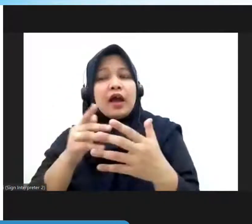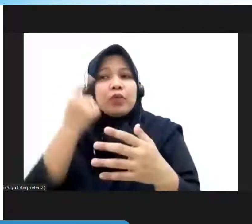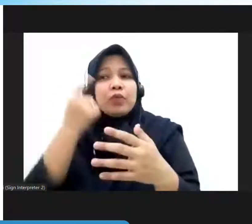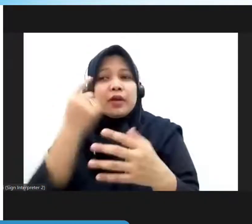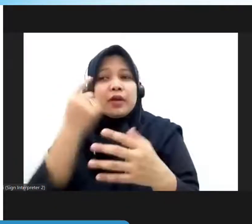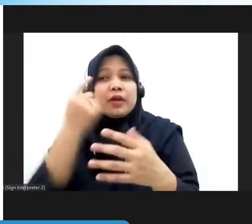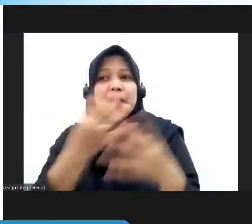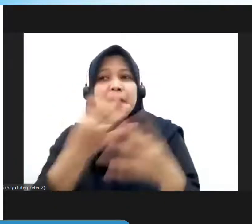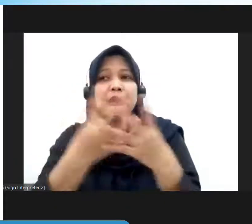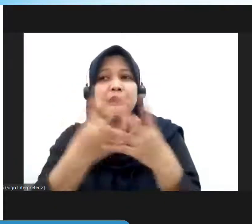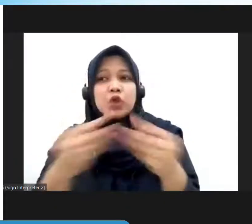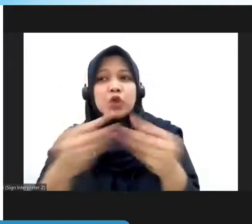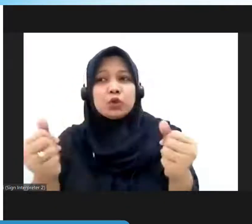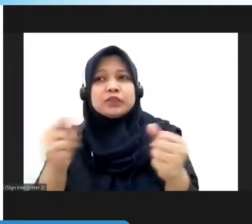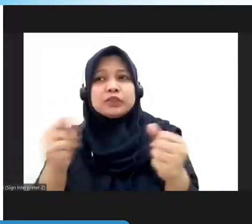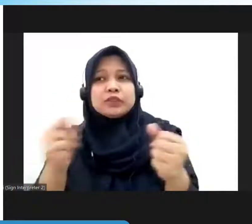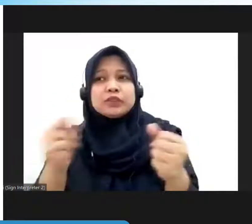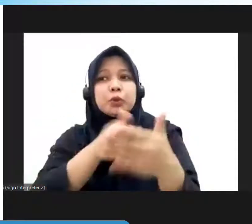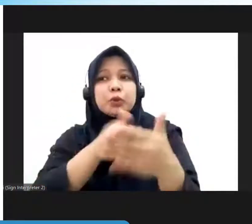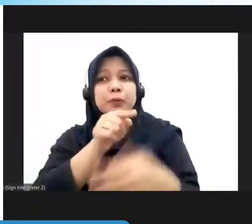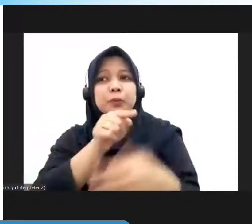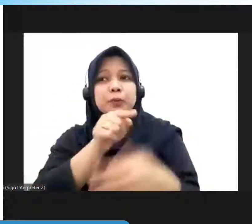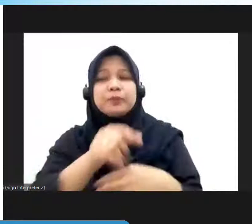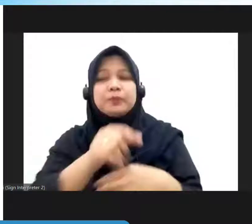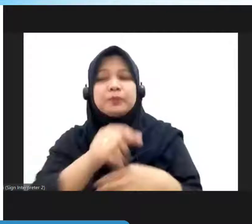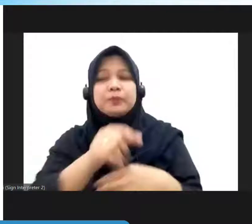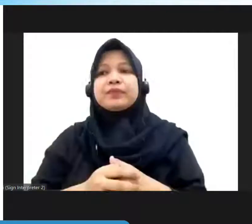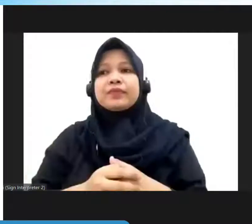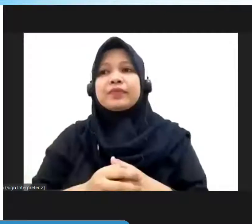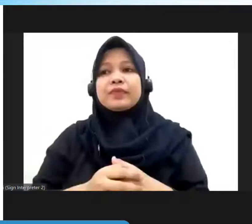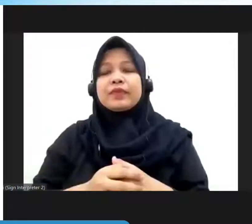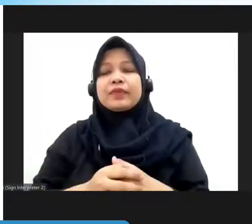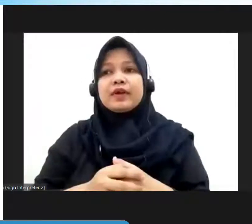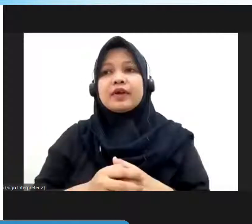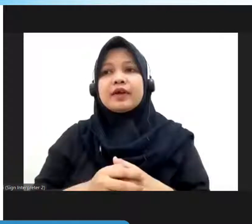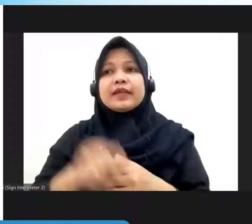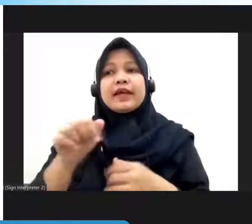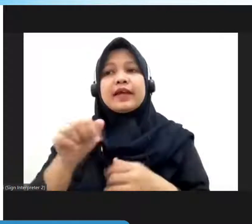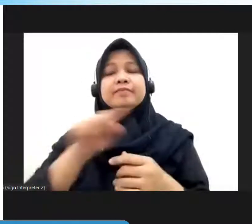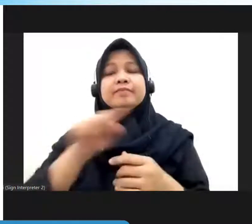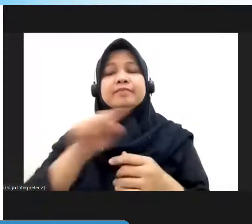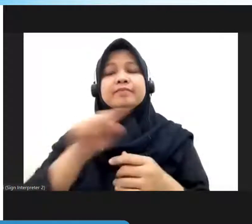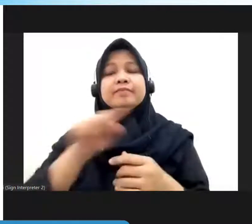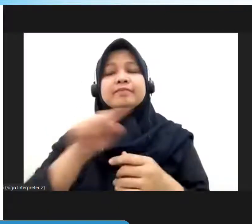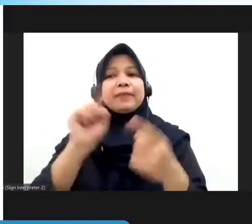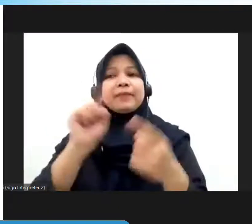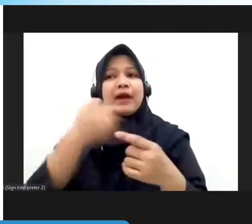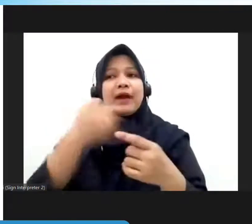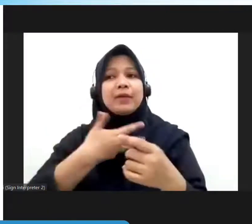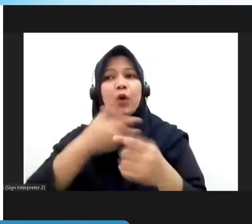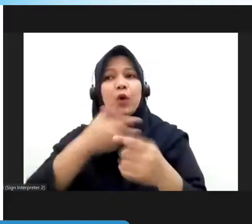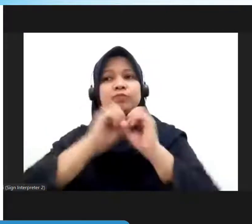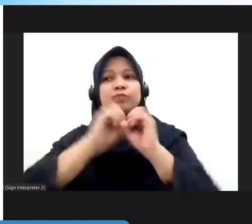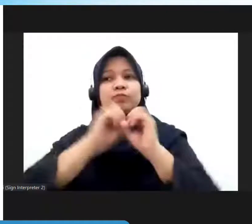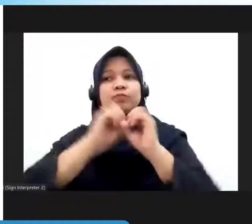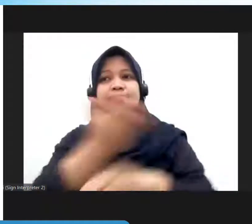emergencies. So that's the first thing which I feel I think as a NGO and CSO